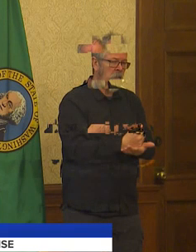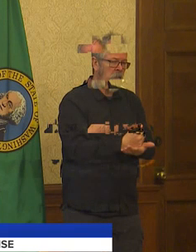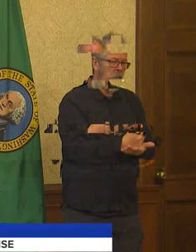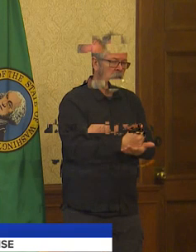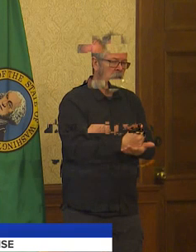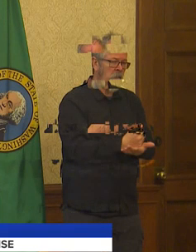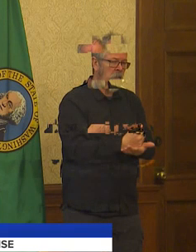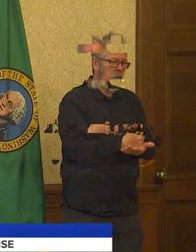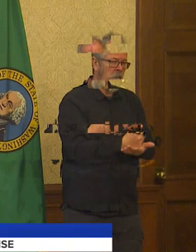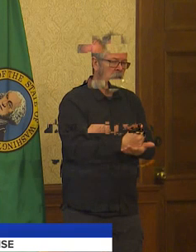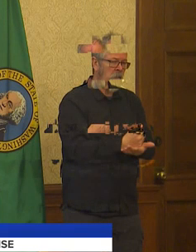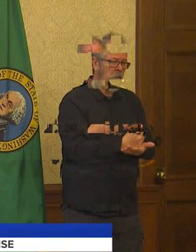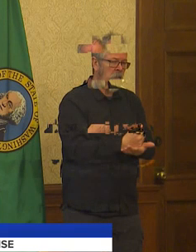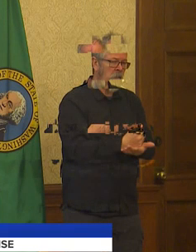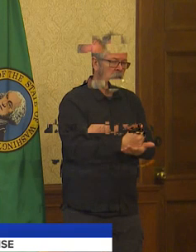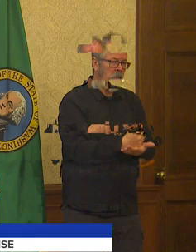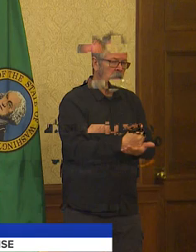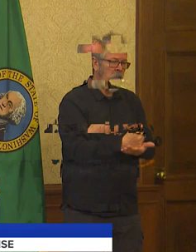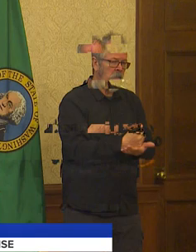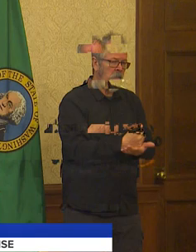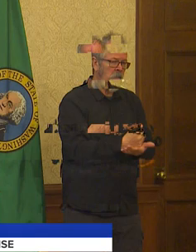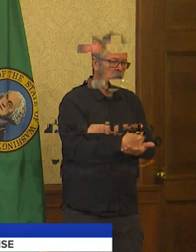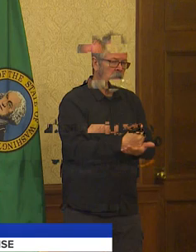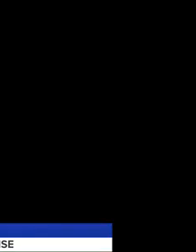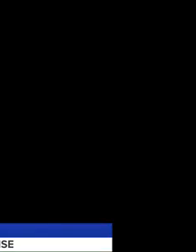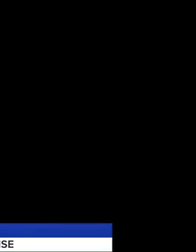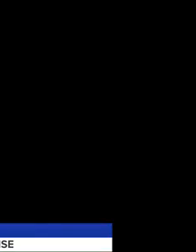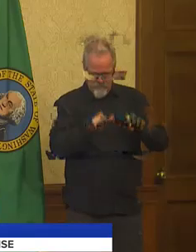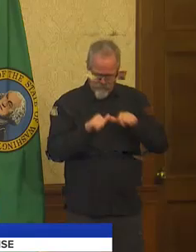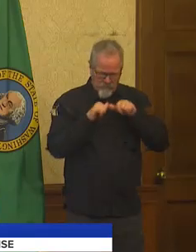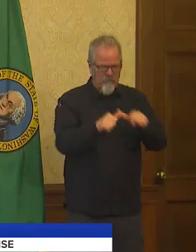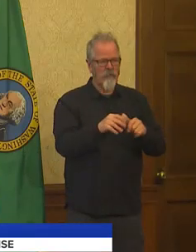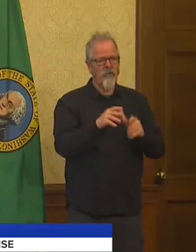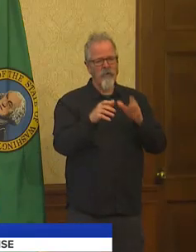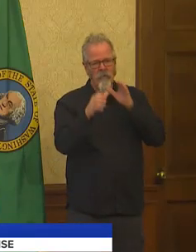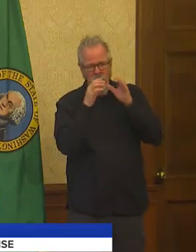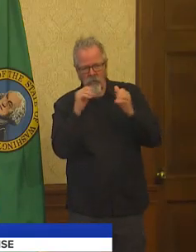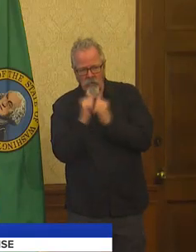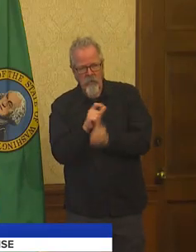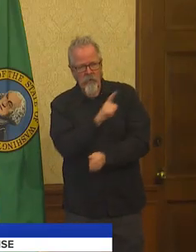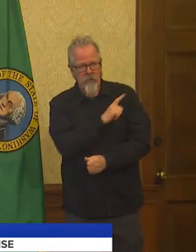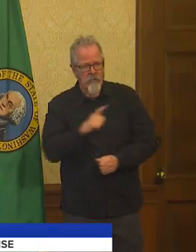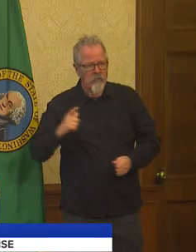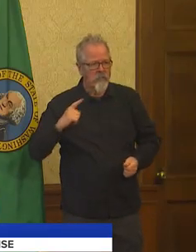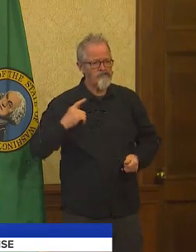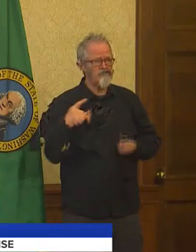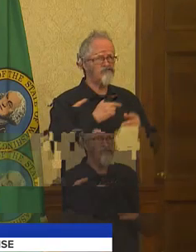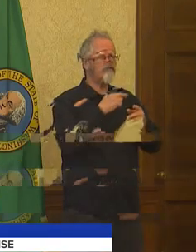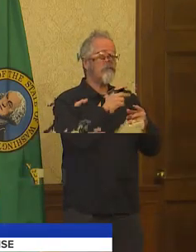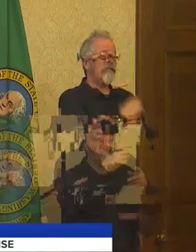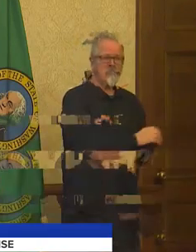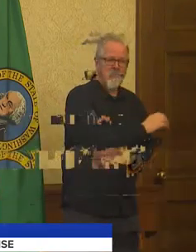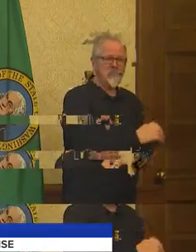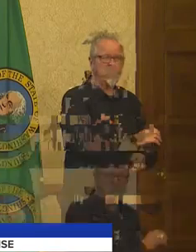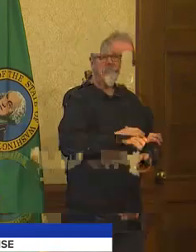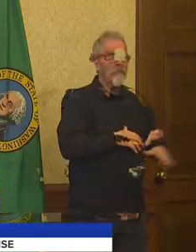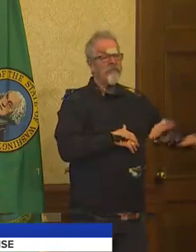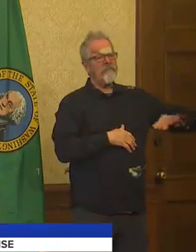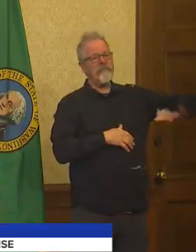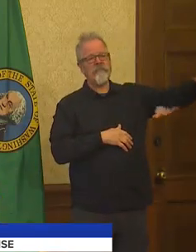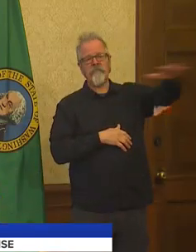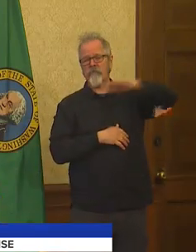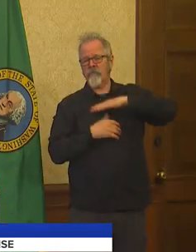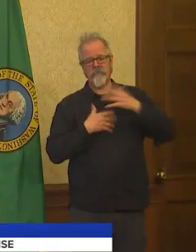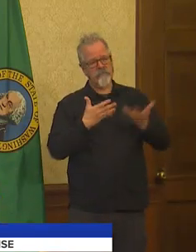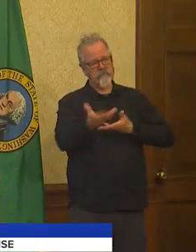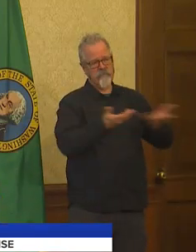about the best way to approach that. And that's when we'll be able to plan in that regard. Your first question